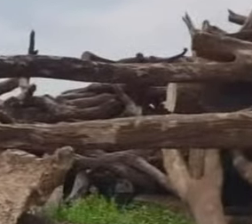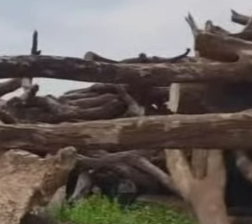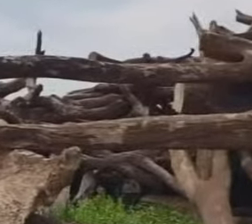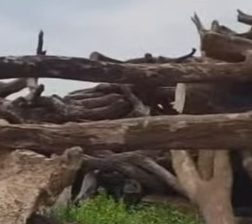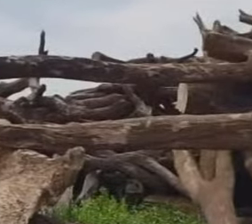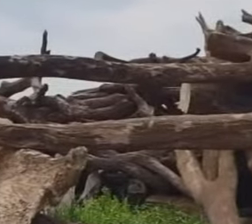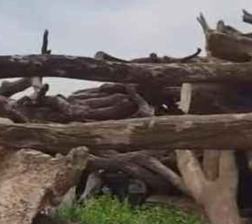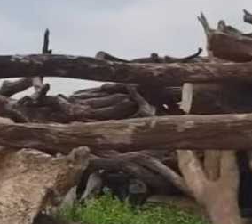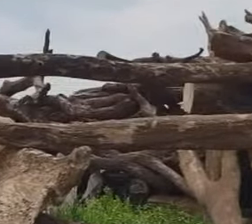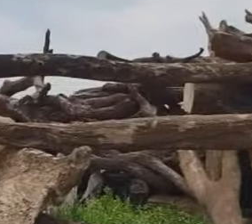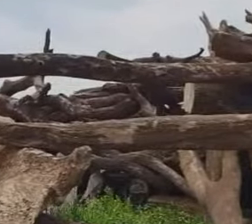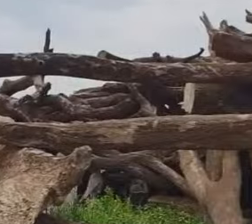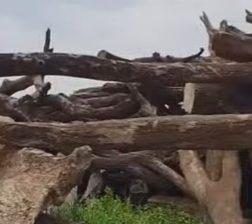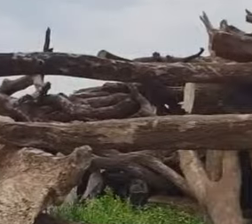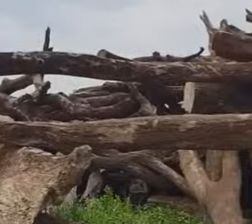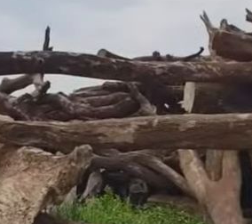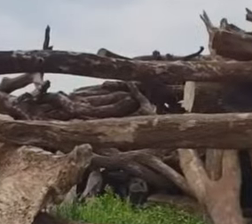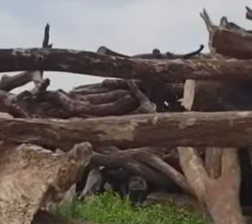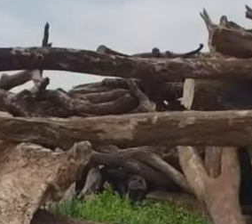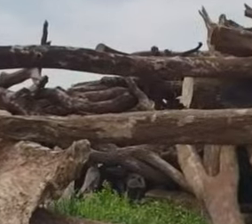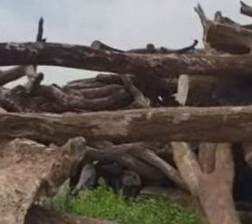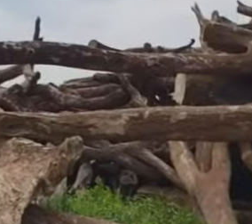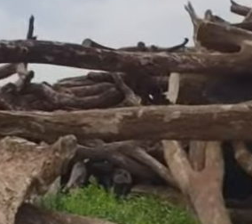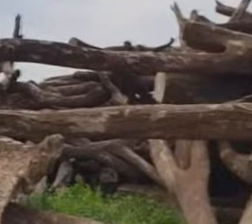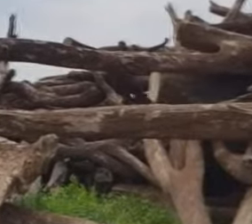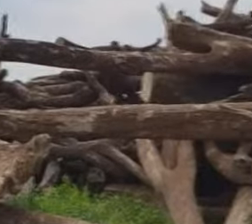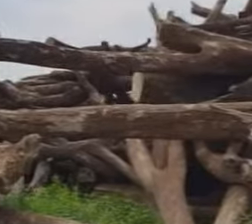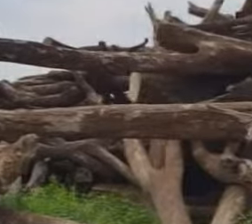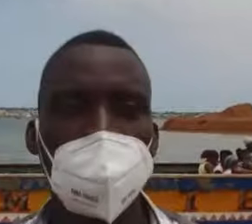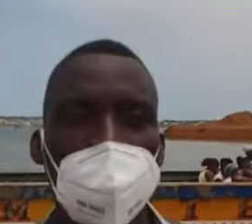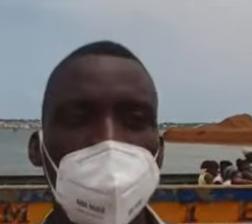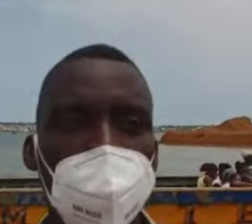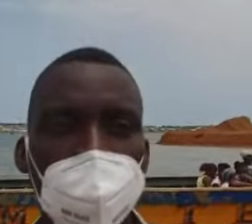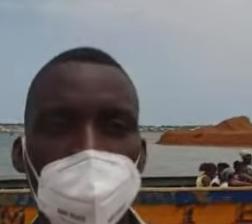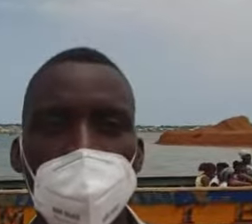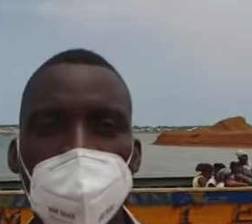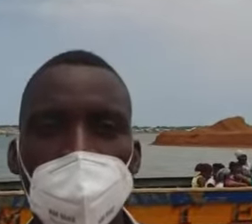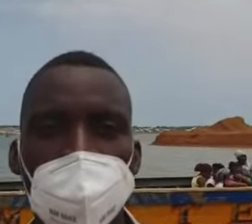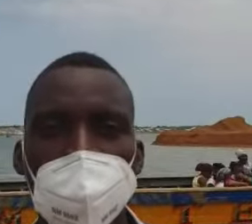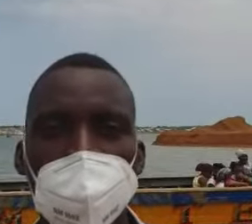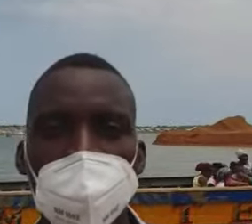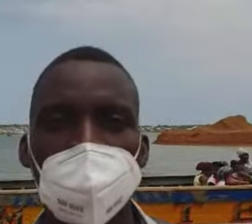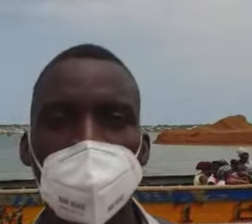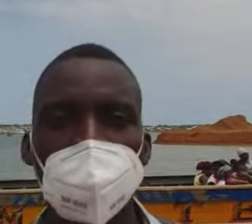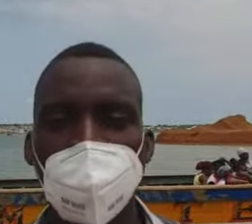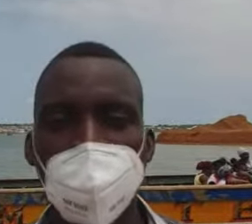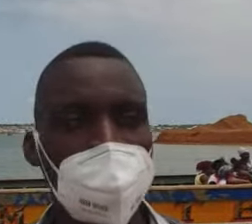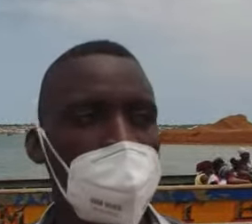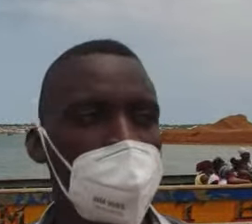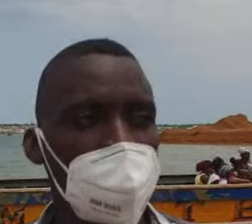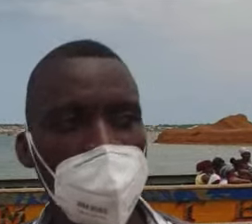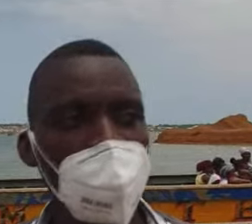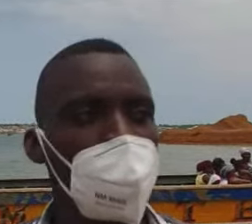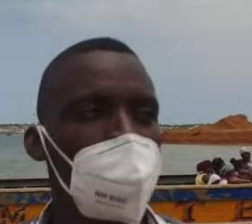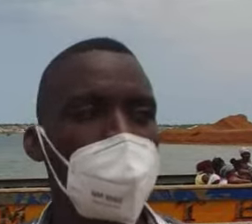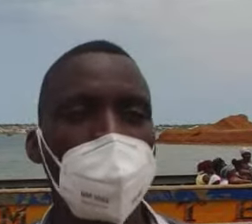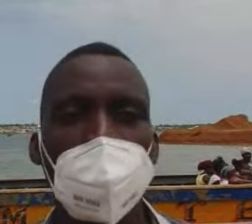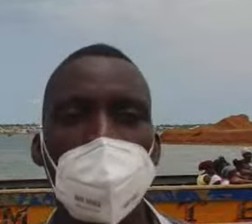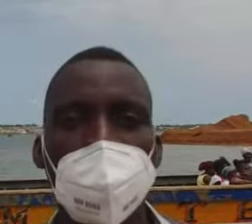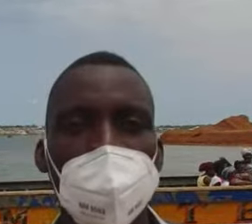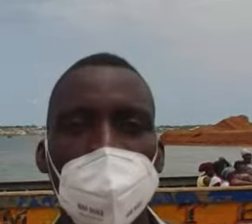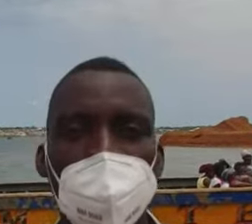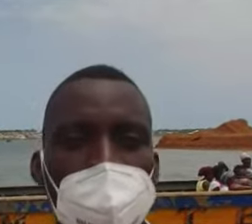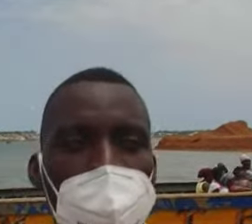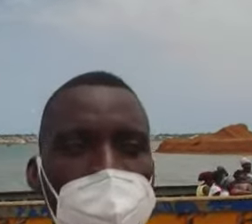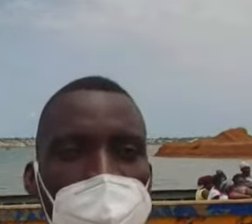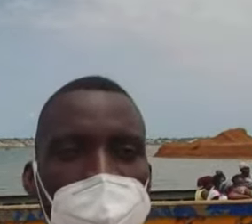Indiana multitude, a very boy, Yana, you boot, and I'm saying, San Najo, my friend Najo, Navy for